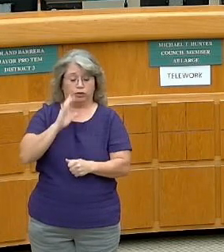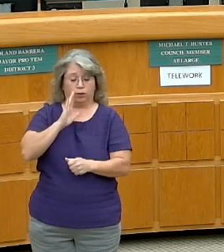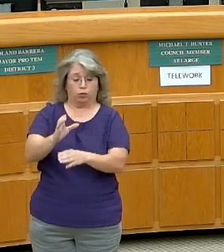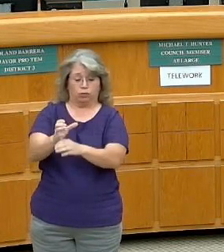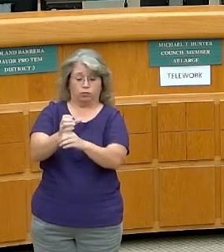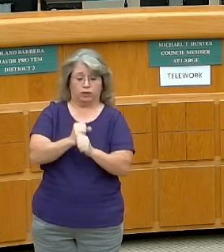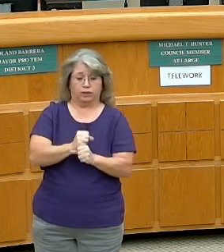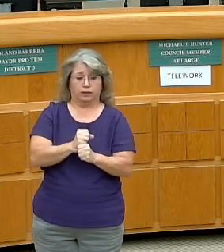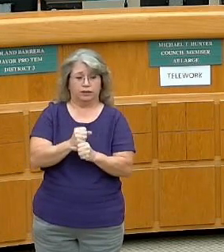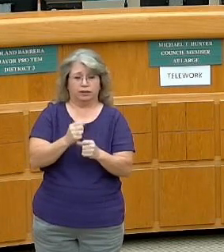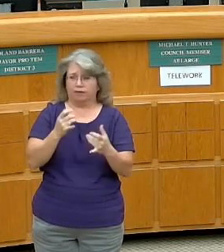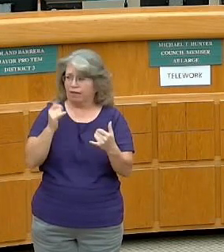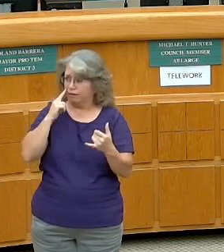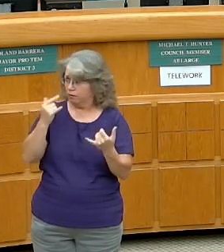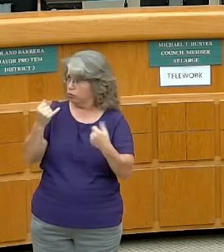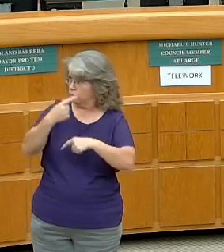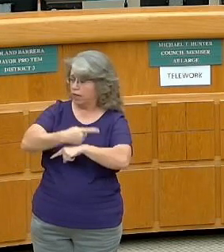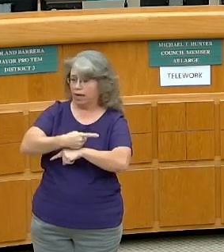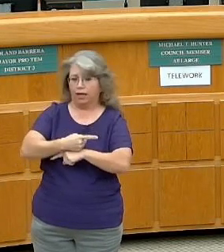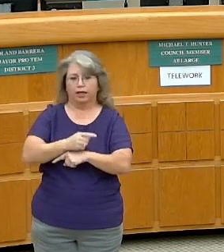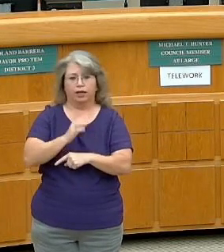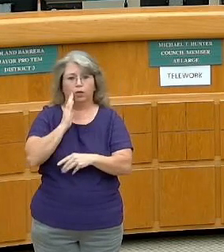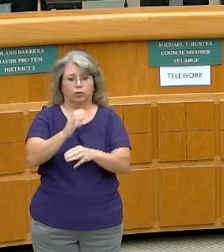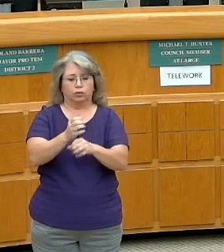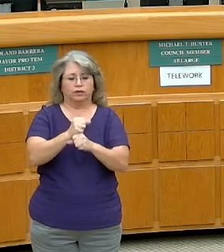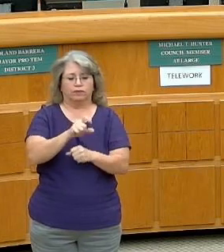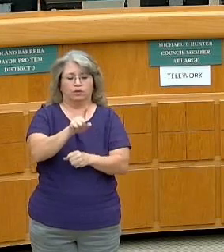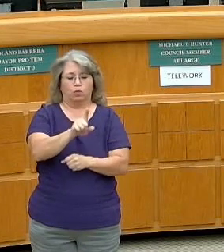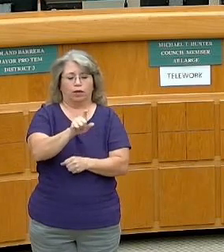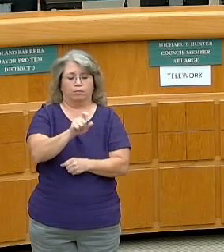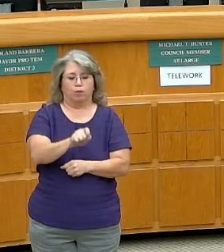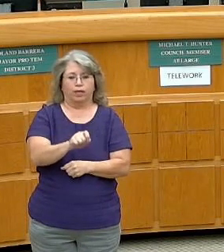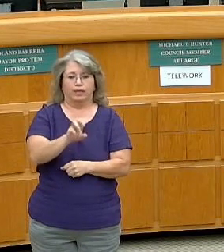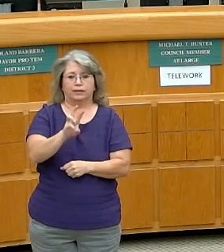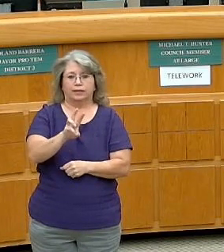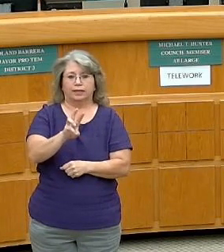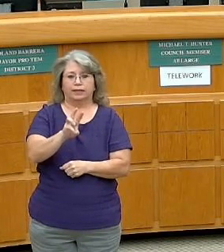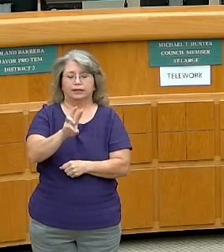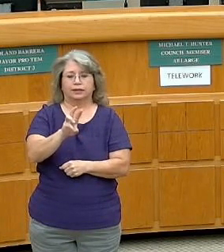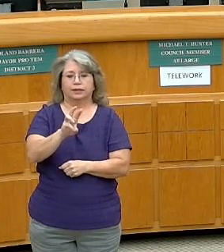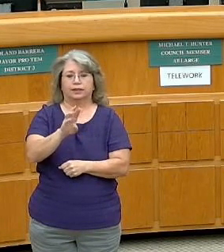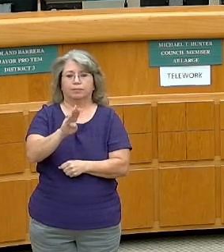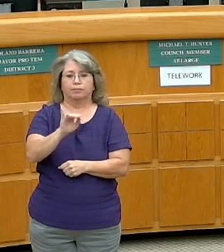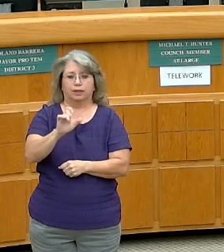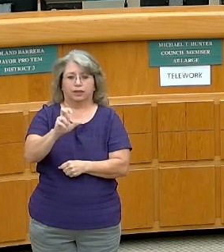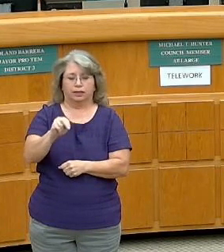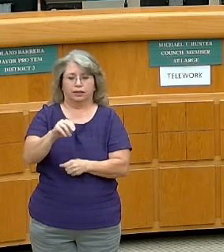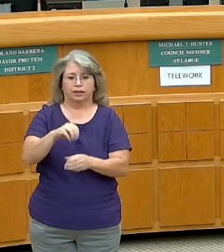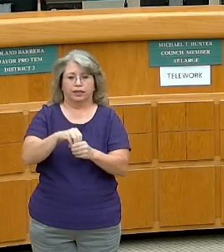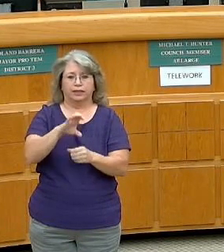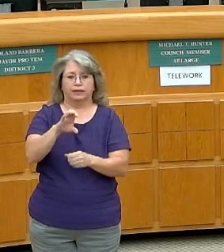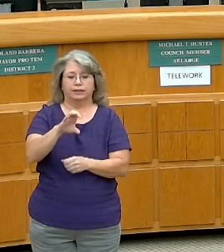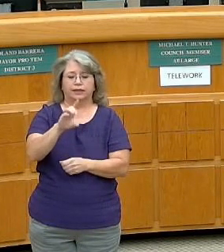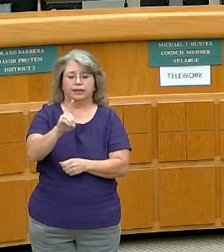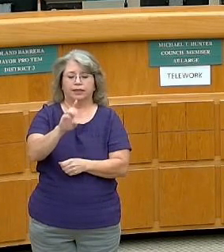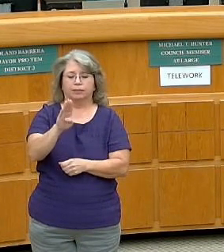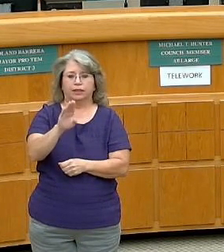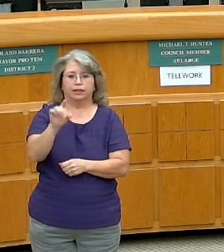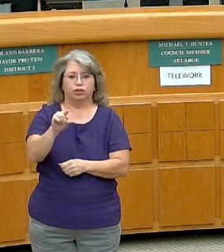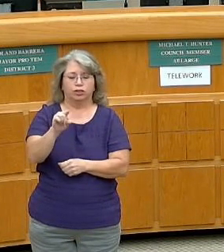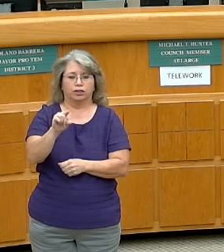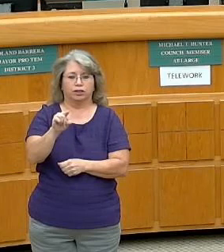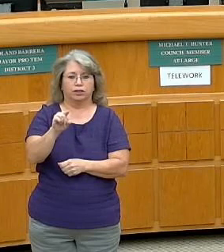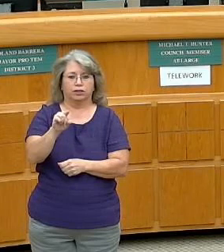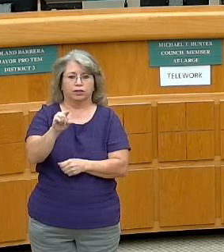receiving today, I believe, $1.6 million in a CDBG grant and just over